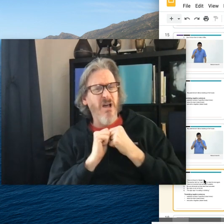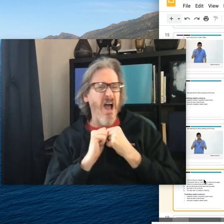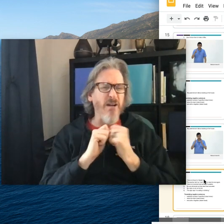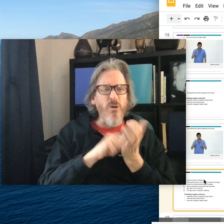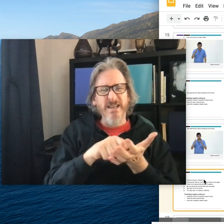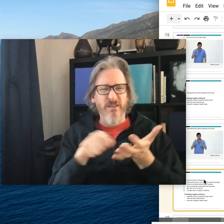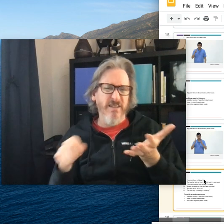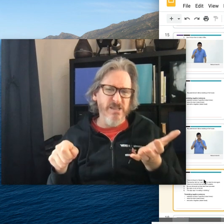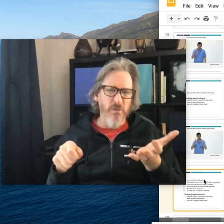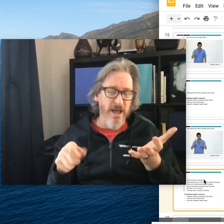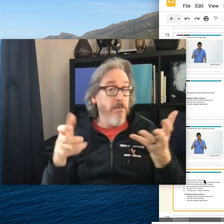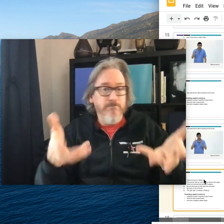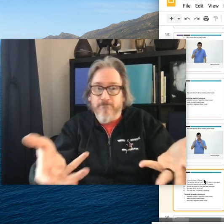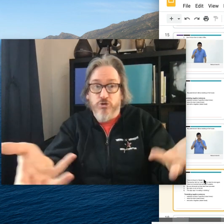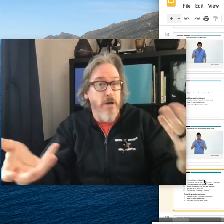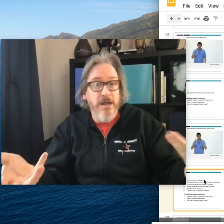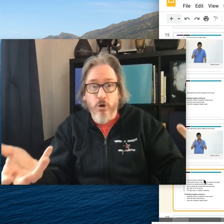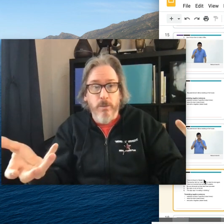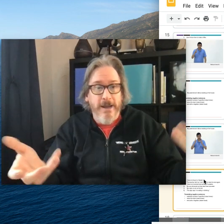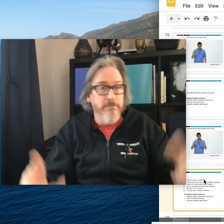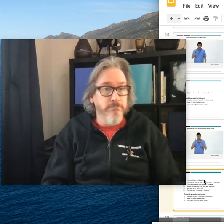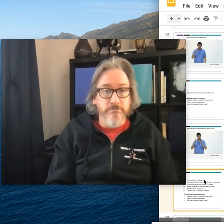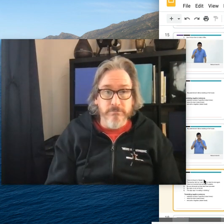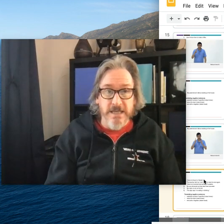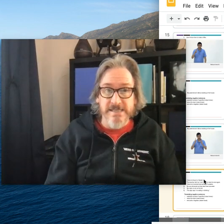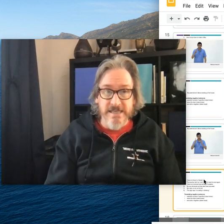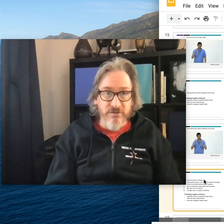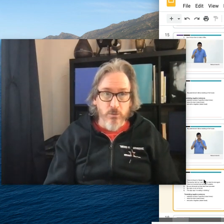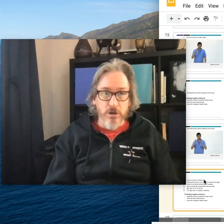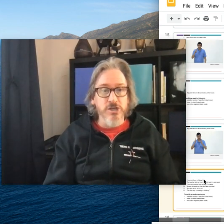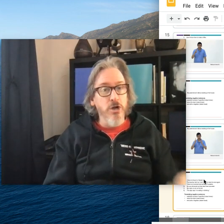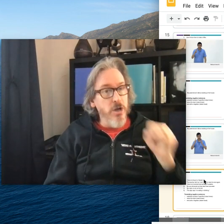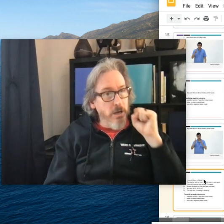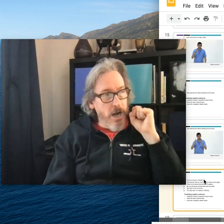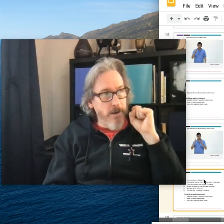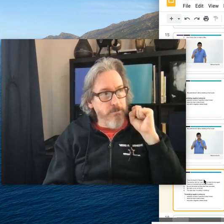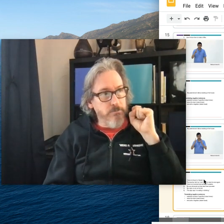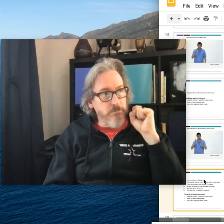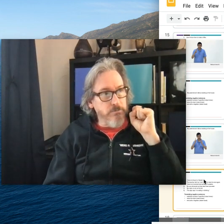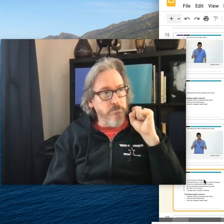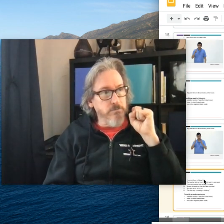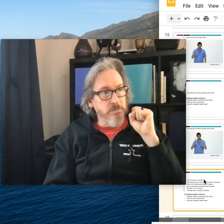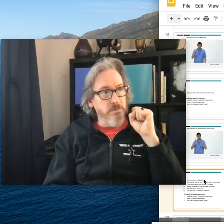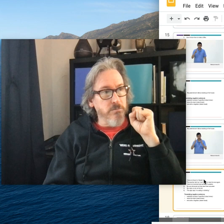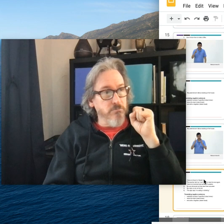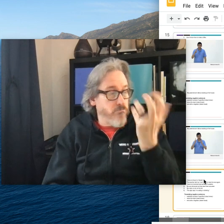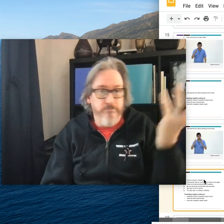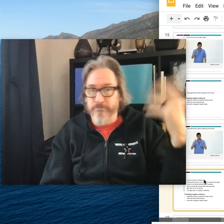you think, well, I wrote it down this way, try it your way. Let's see if it works.